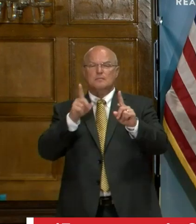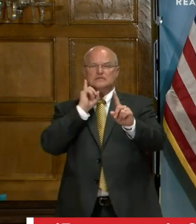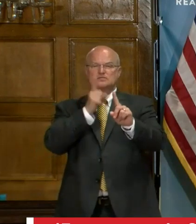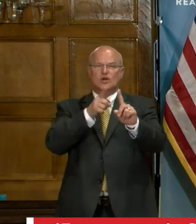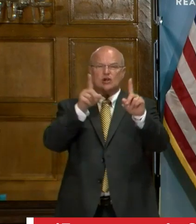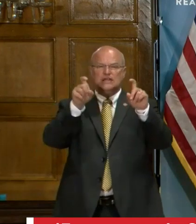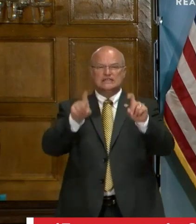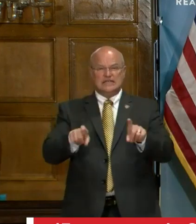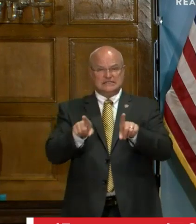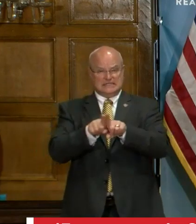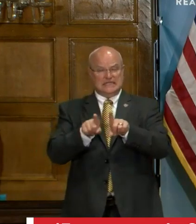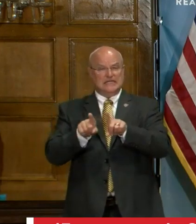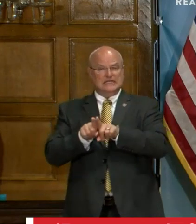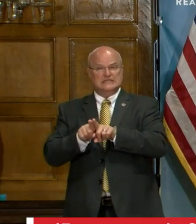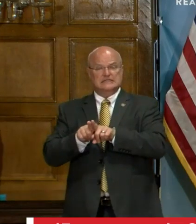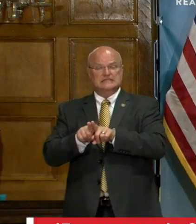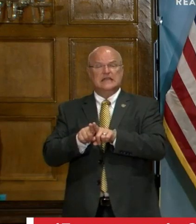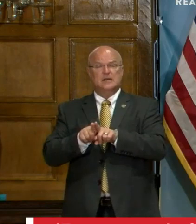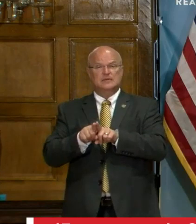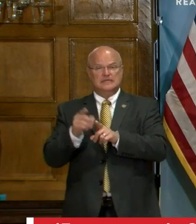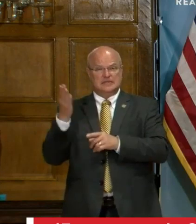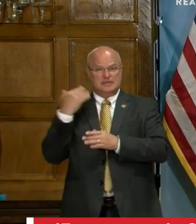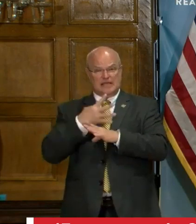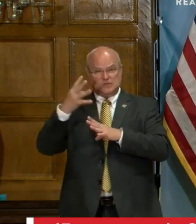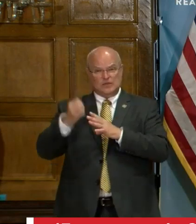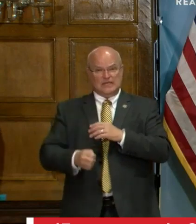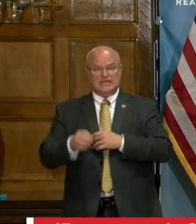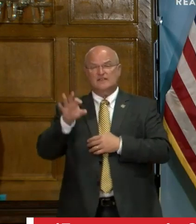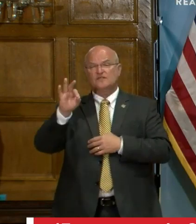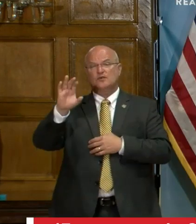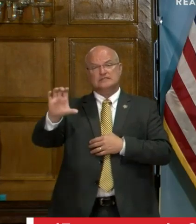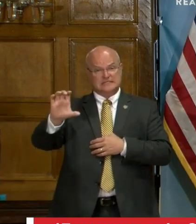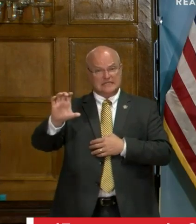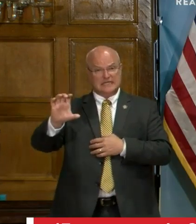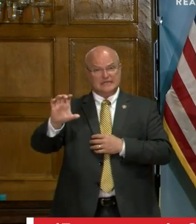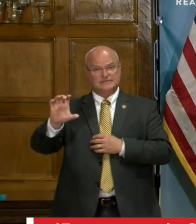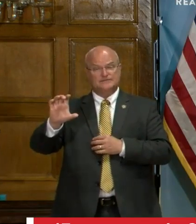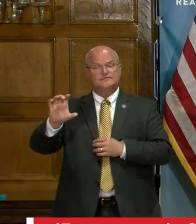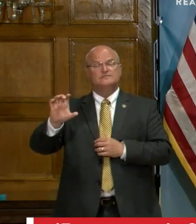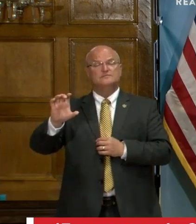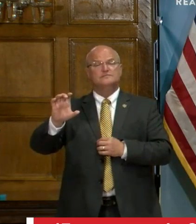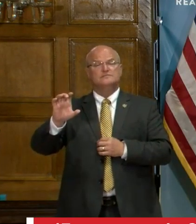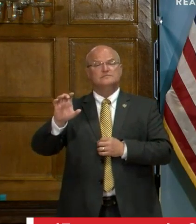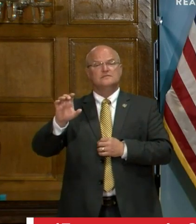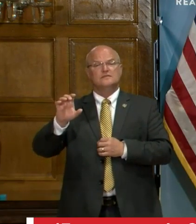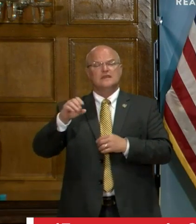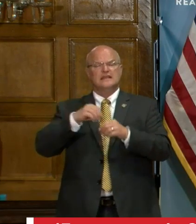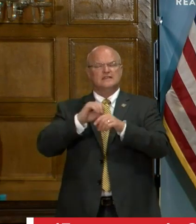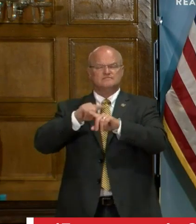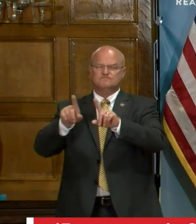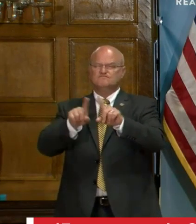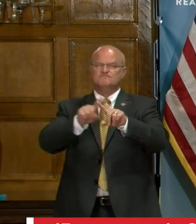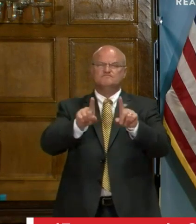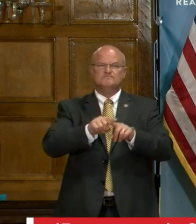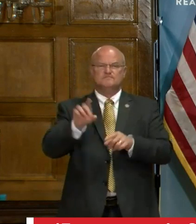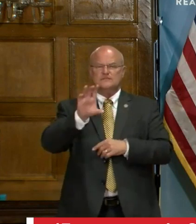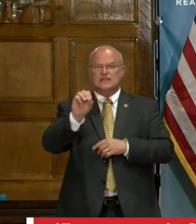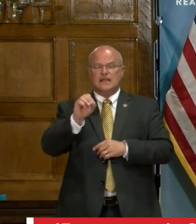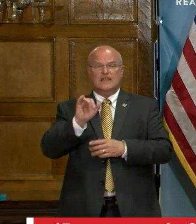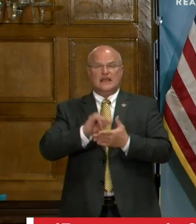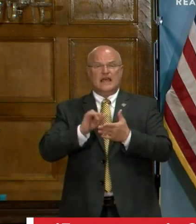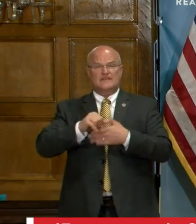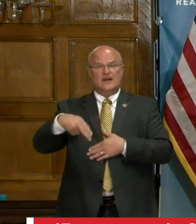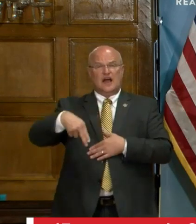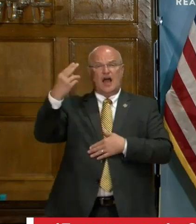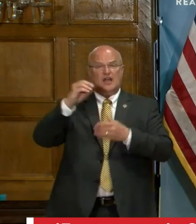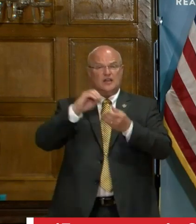testing like we did this past weekend in Forest City in all these counties that have